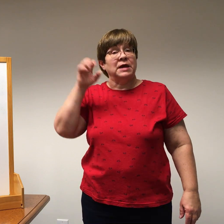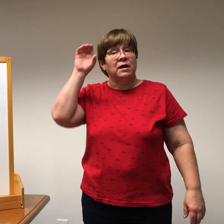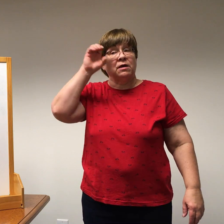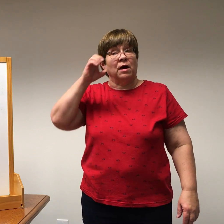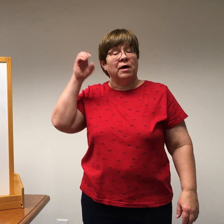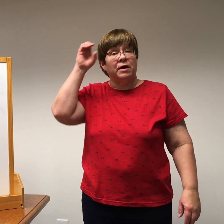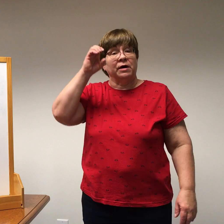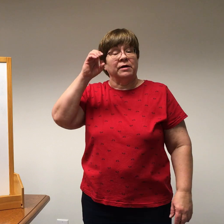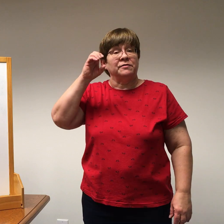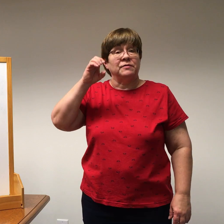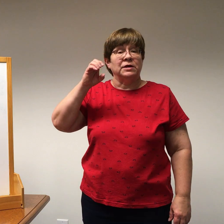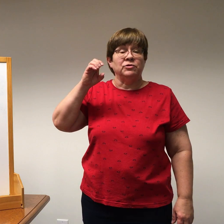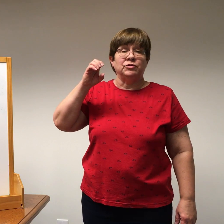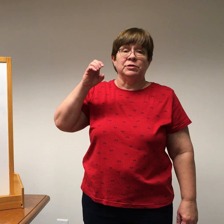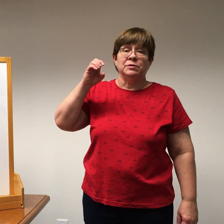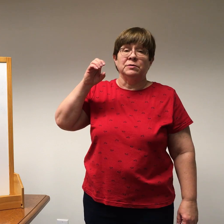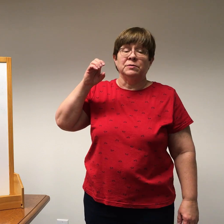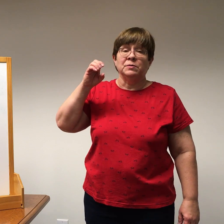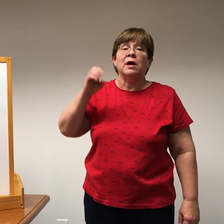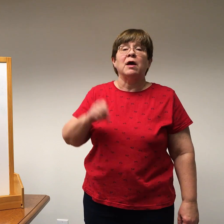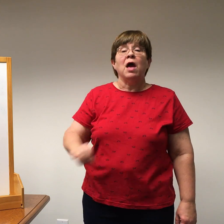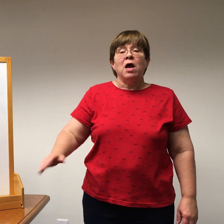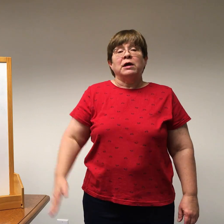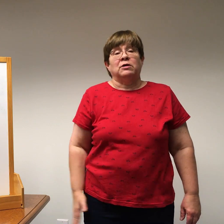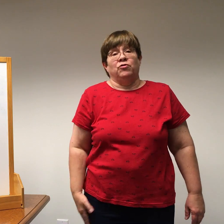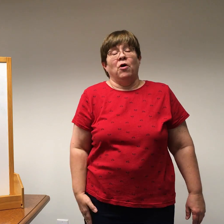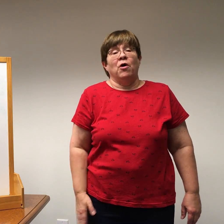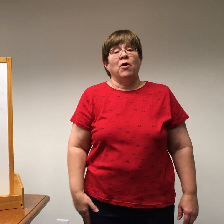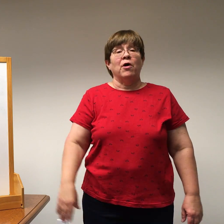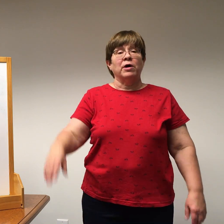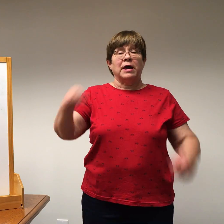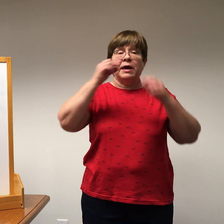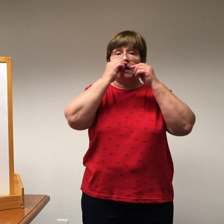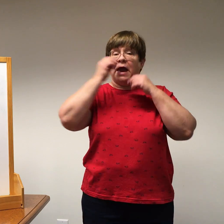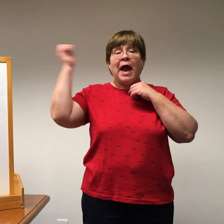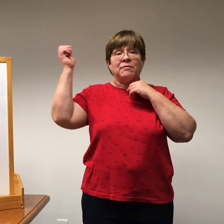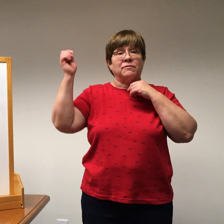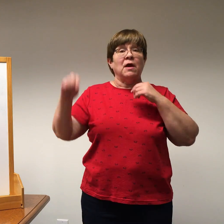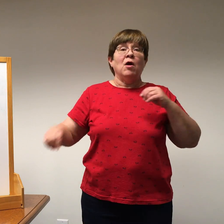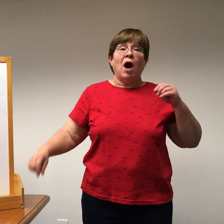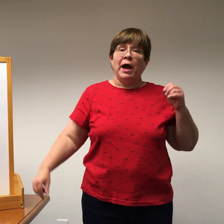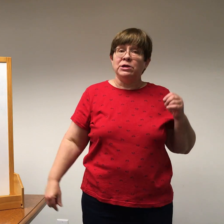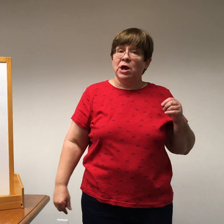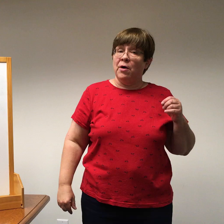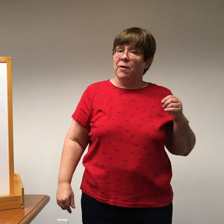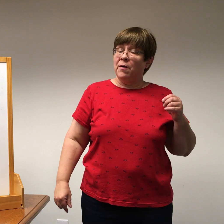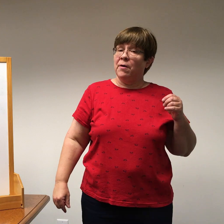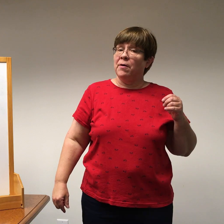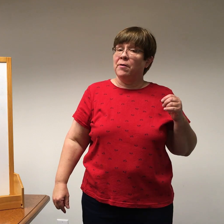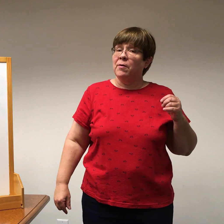and cousin too. Dog and cats, I know.